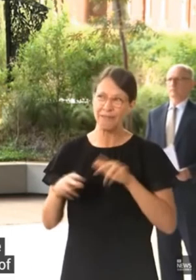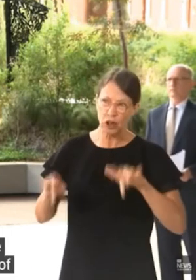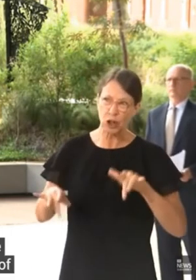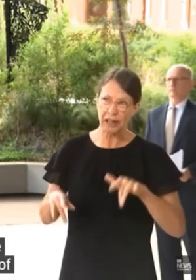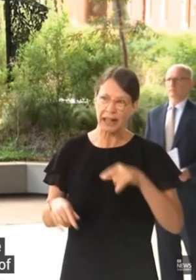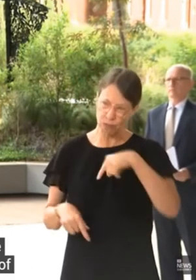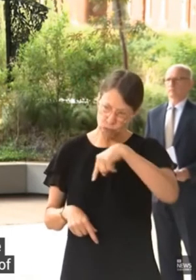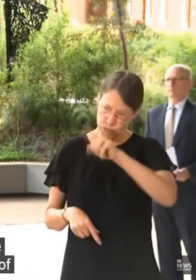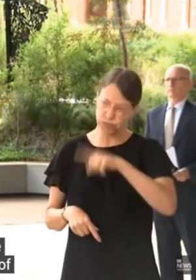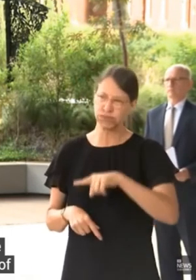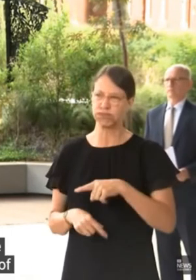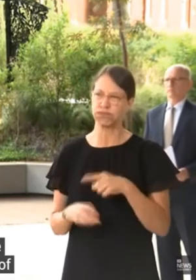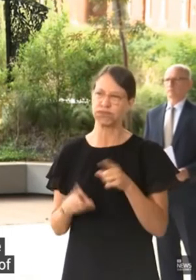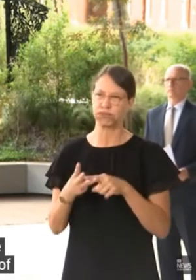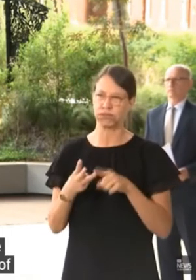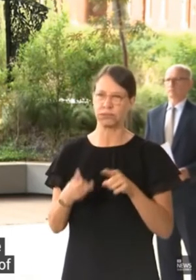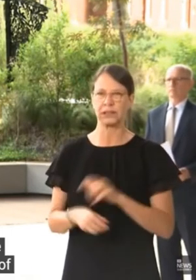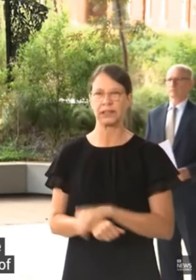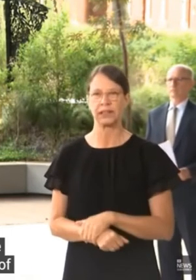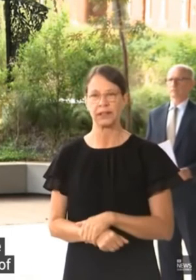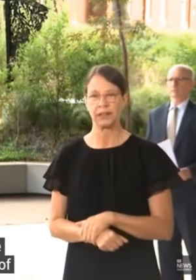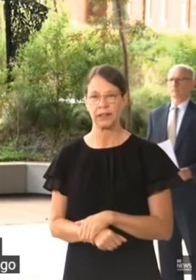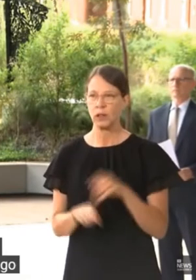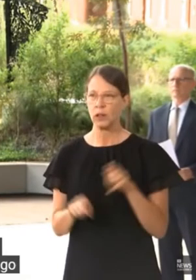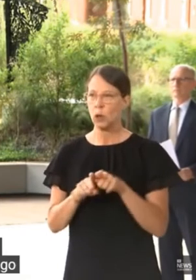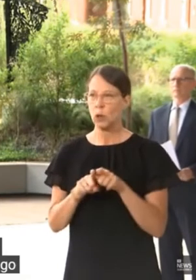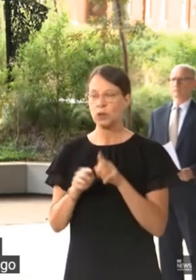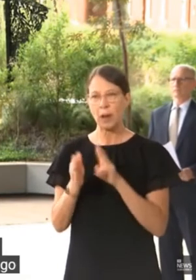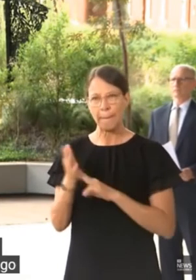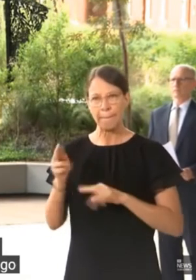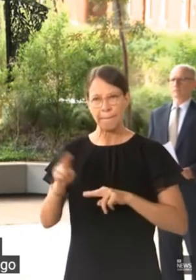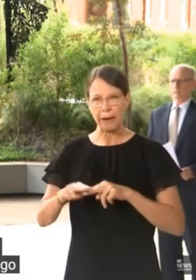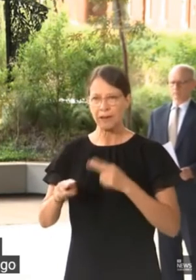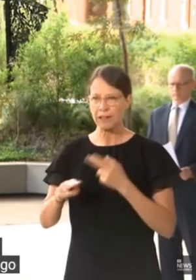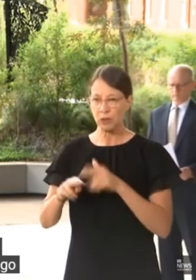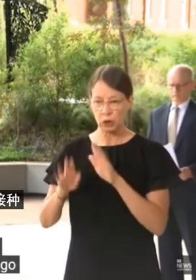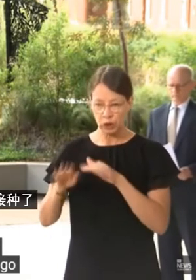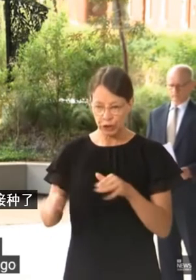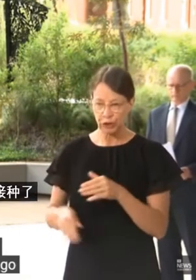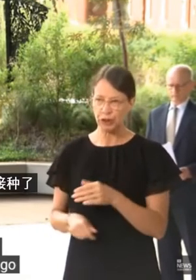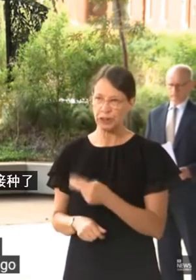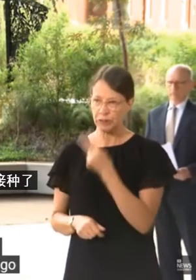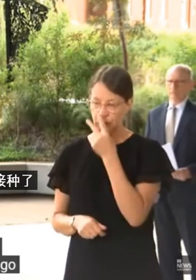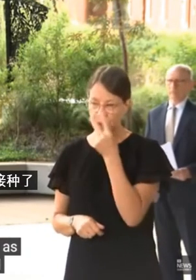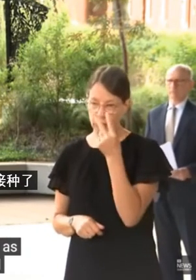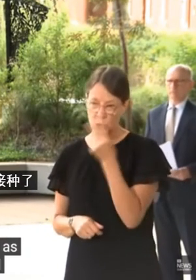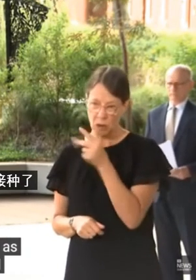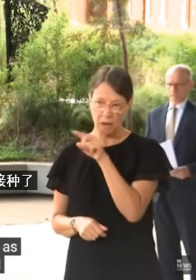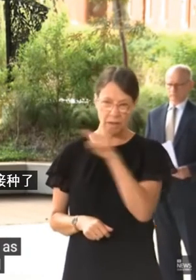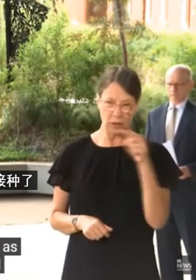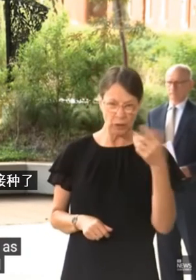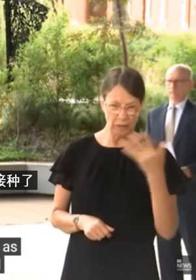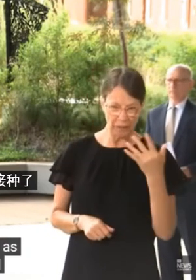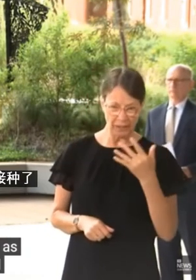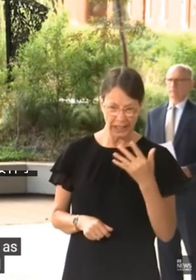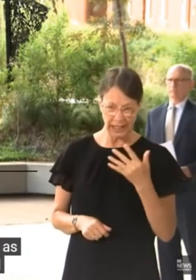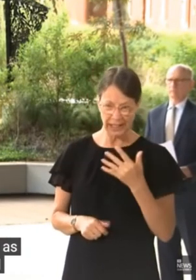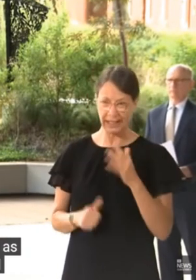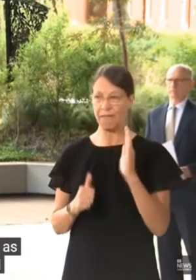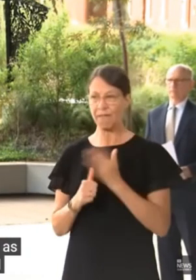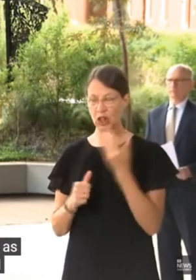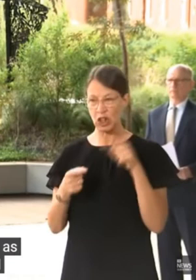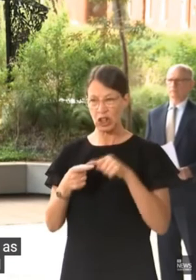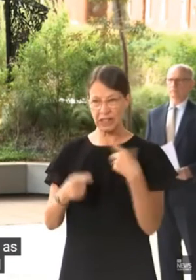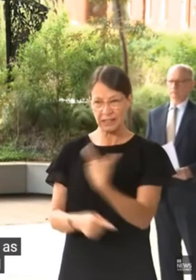can. Can I also remind parents, if your child is between 12 and 15 and they've had the first dose, make sure they're booked in for